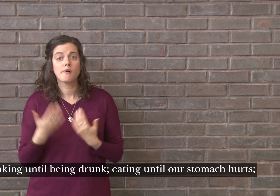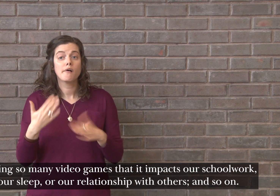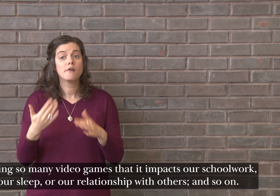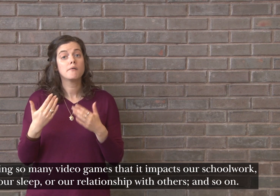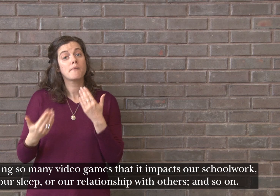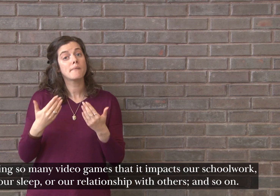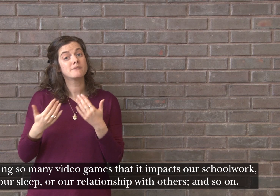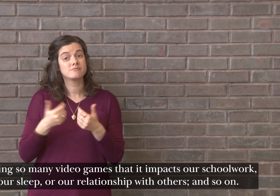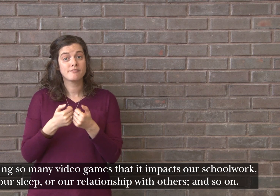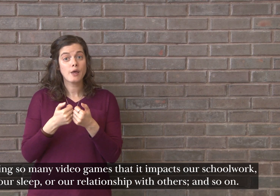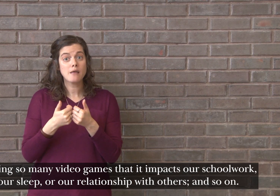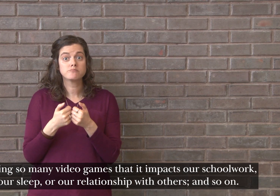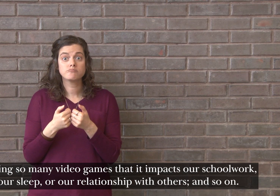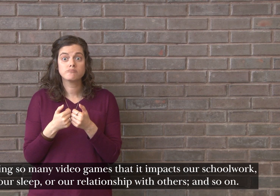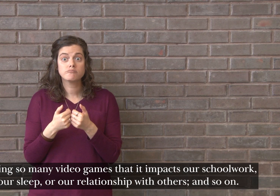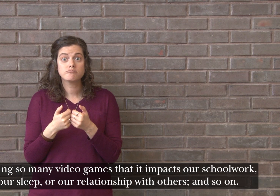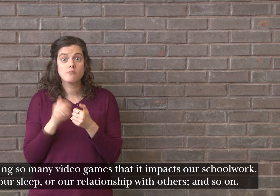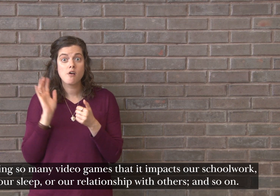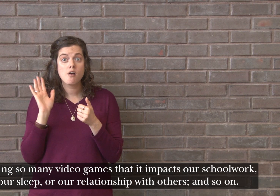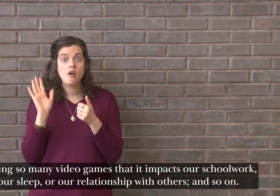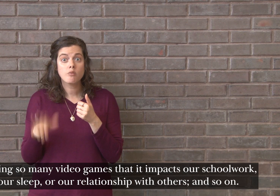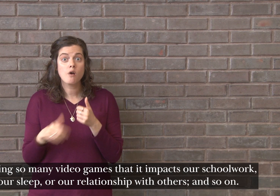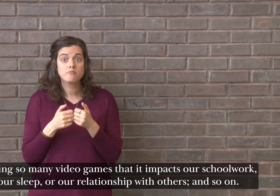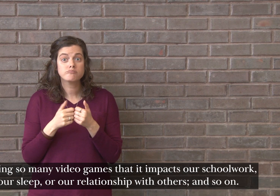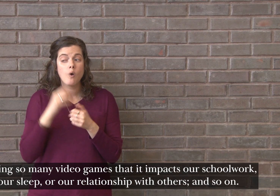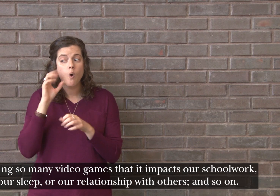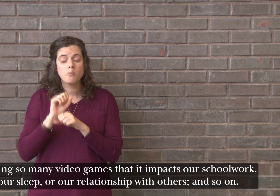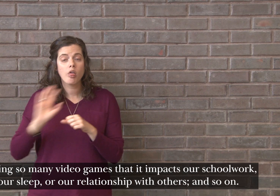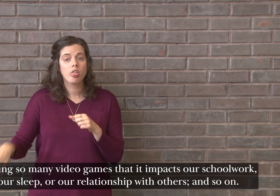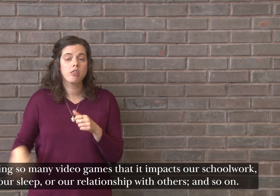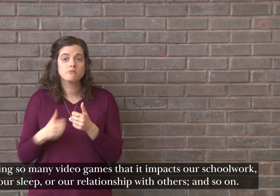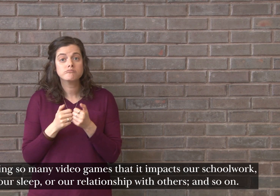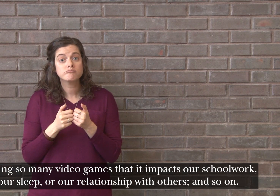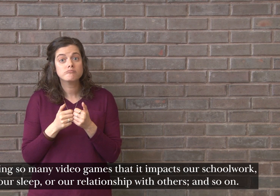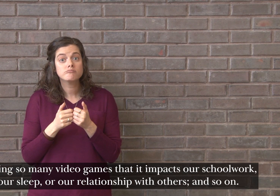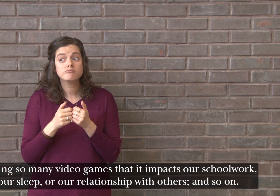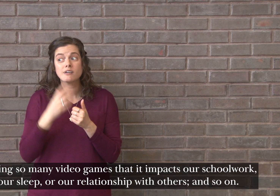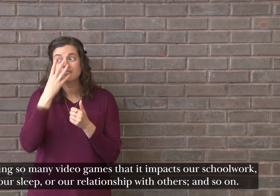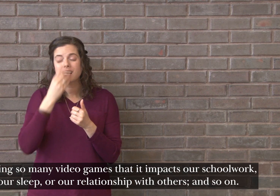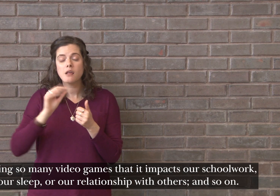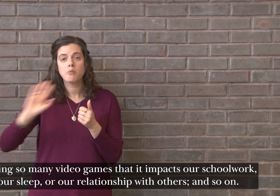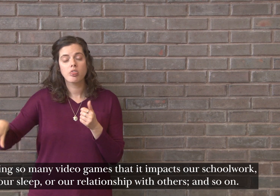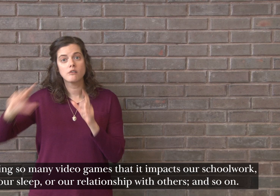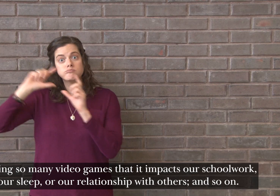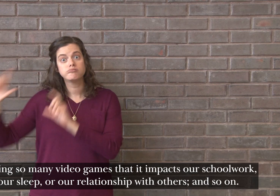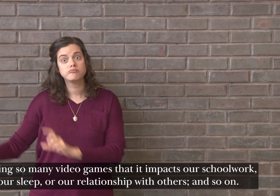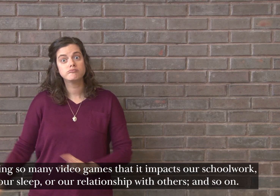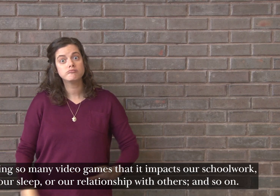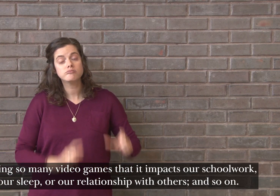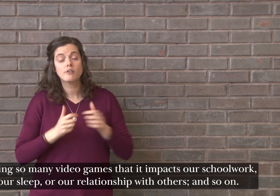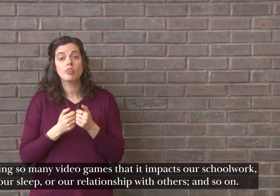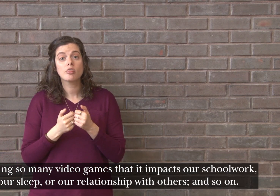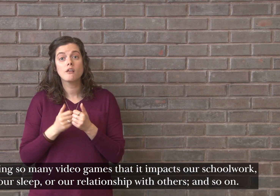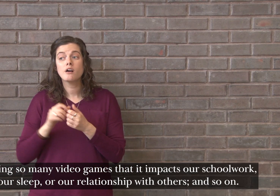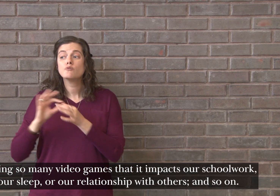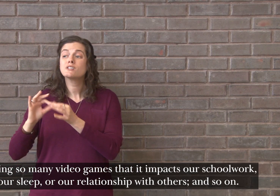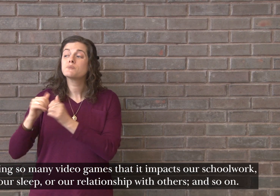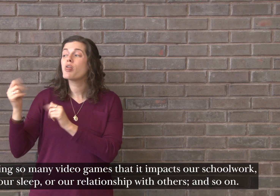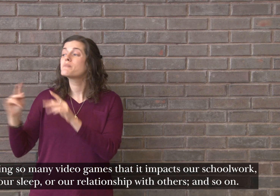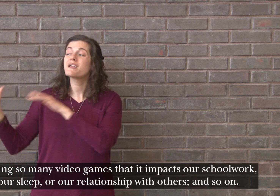playing so many video games that it impacts our schoolwork, our sleep, or our relationships with others, and